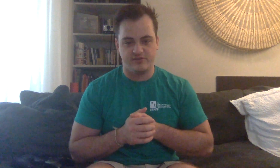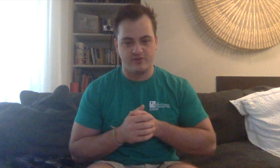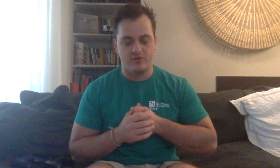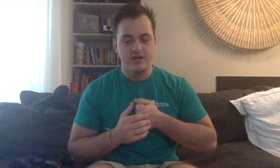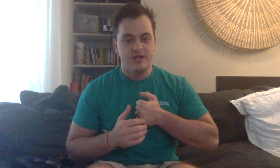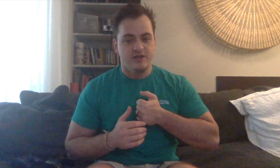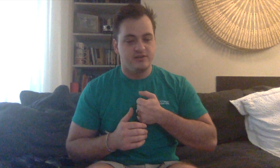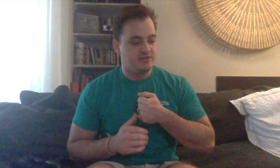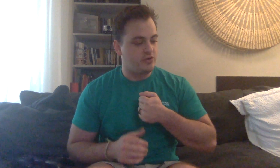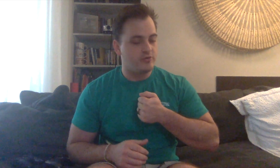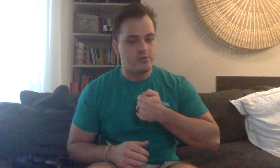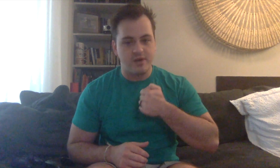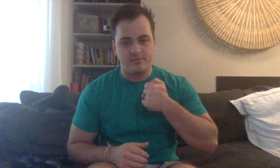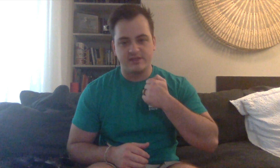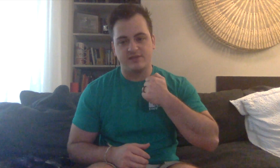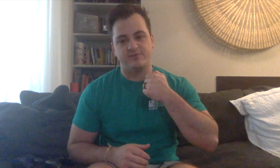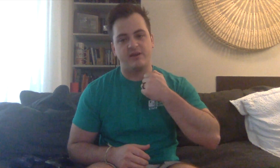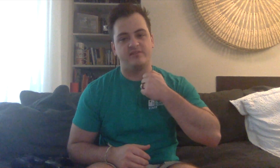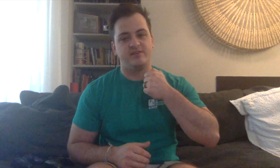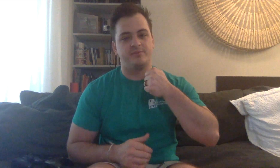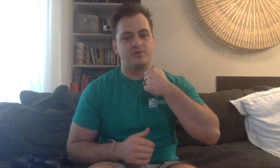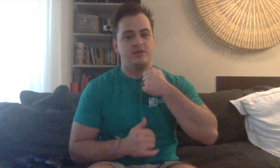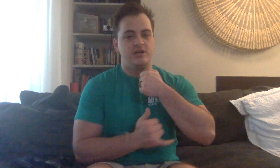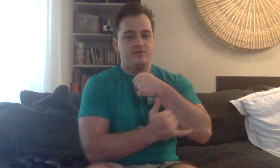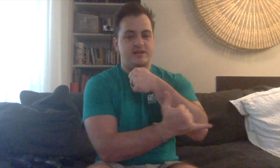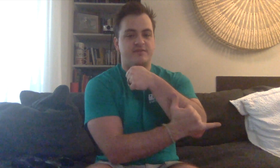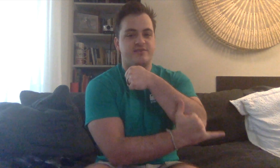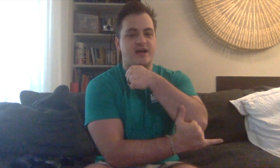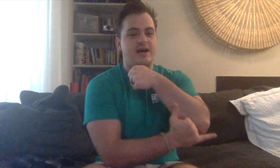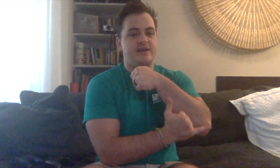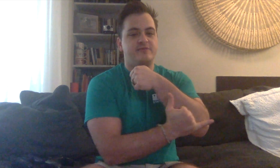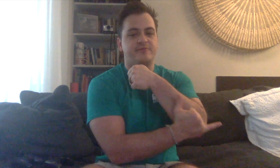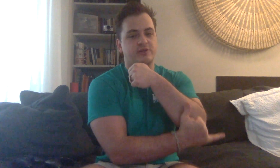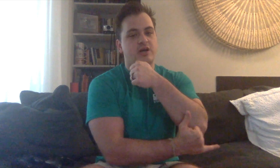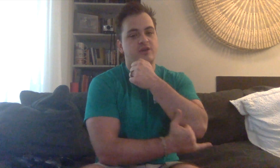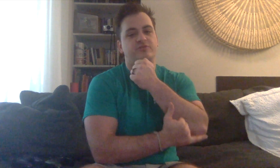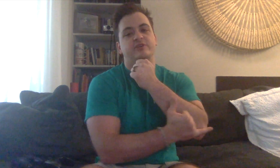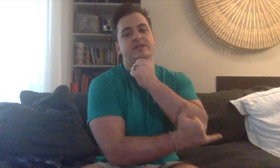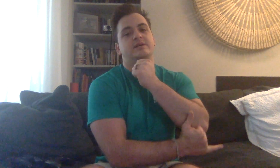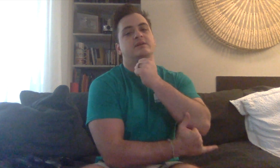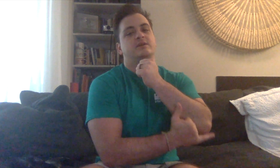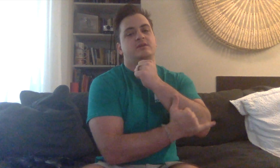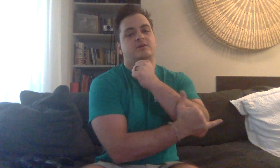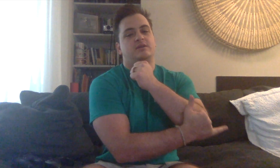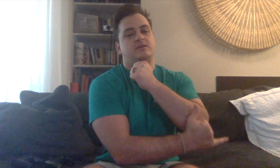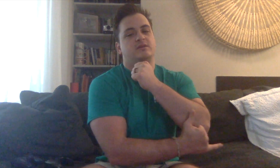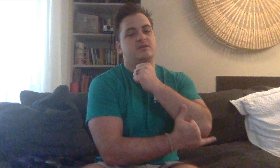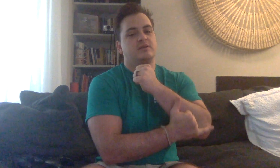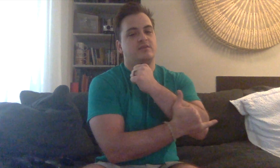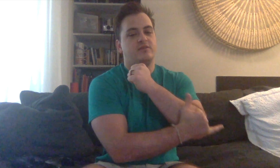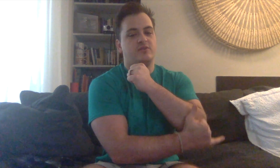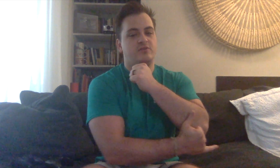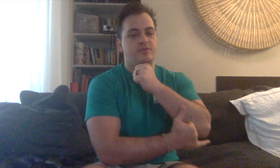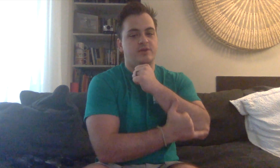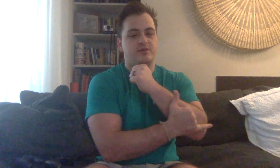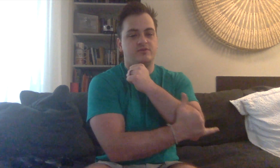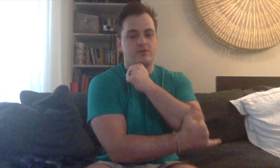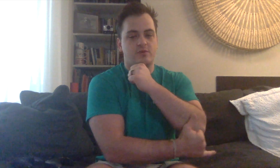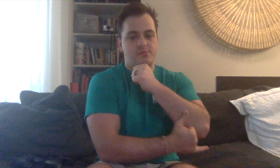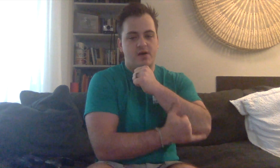So to the republic is very simple. We have the sign for country. So to the republic,